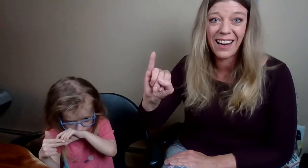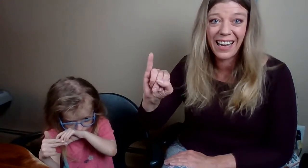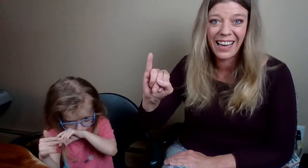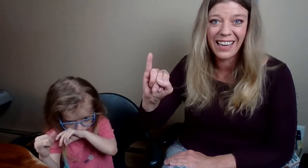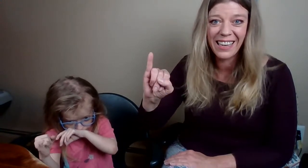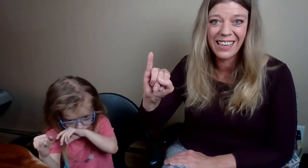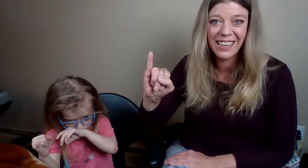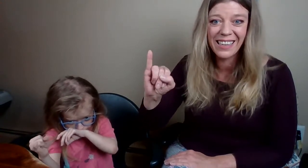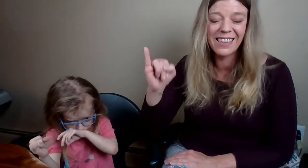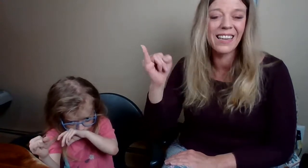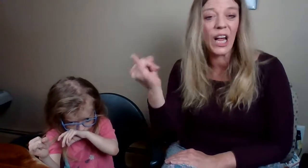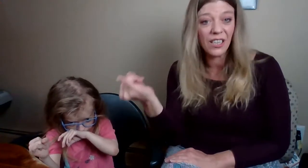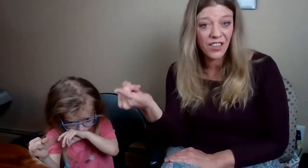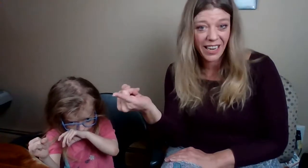I. And J.